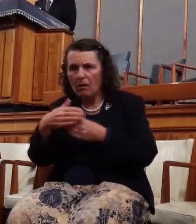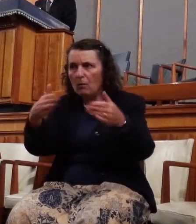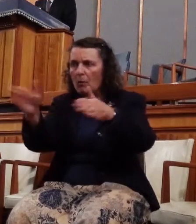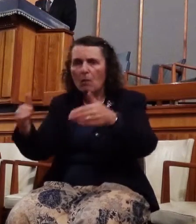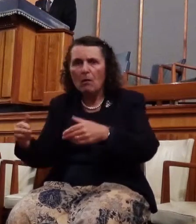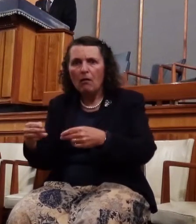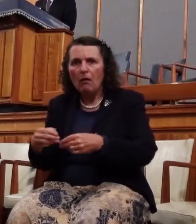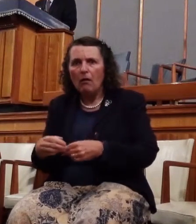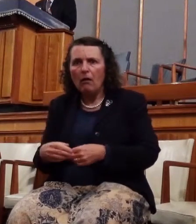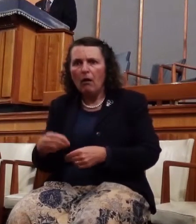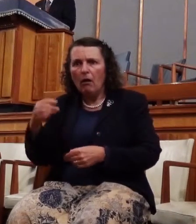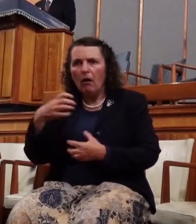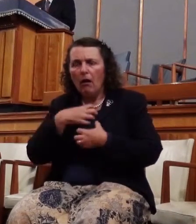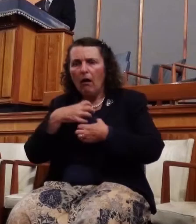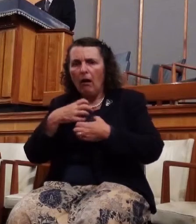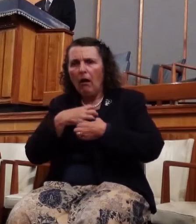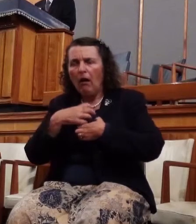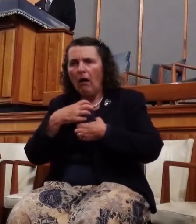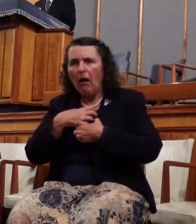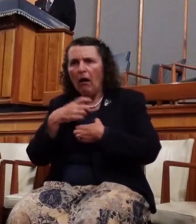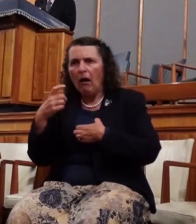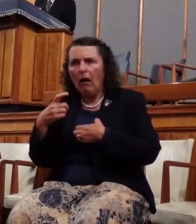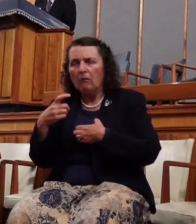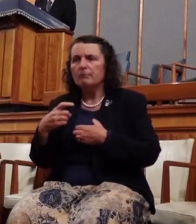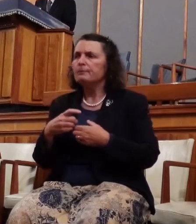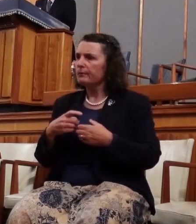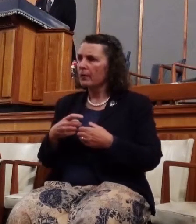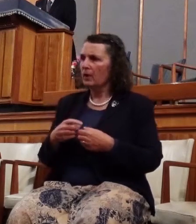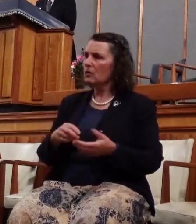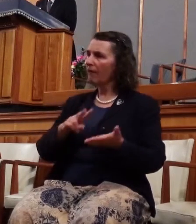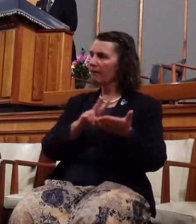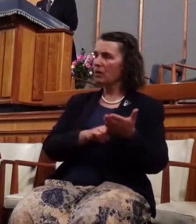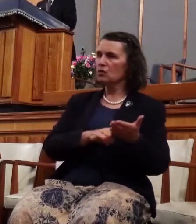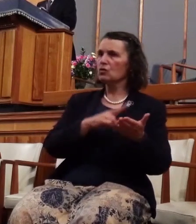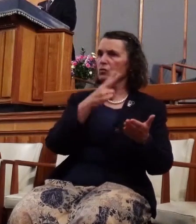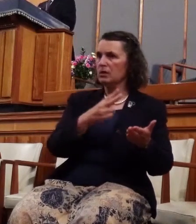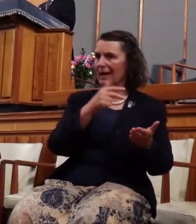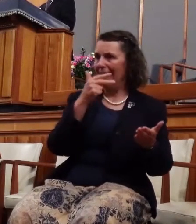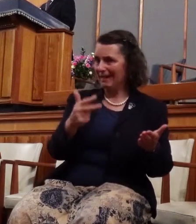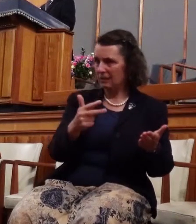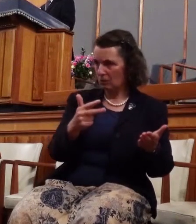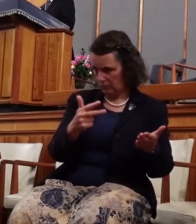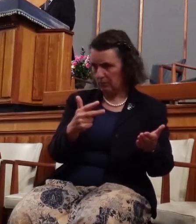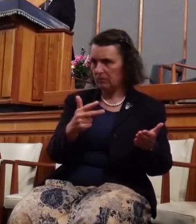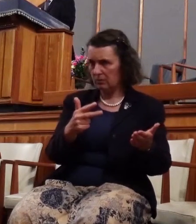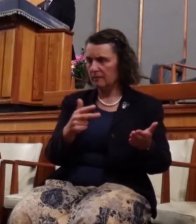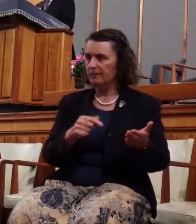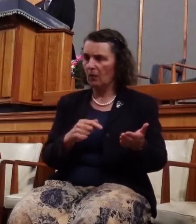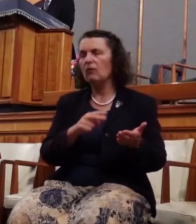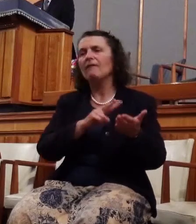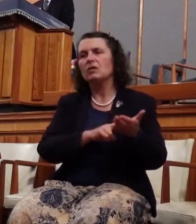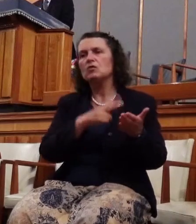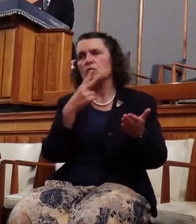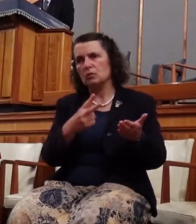verse 28, Paul could stop him. End of verse 27, he drew out his sword and would